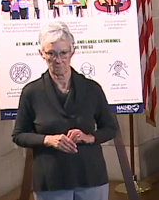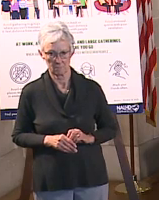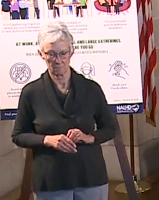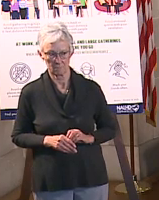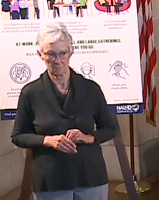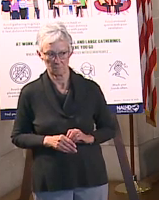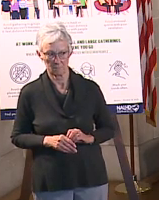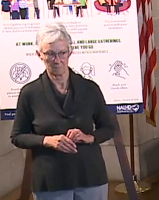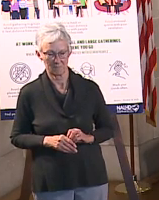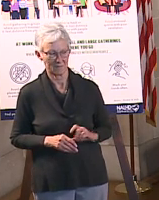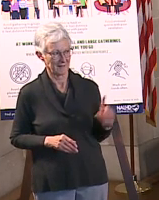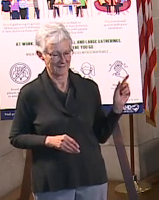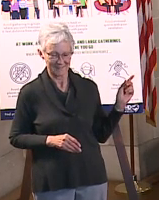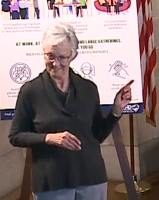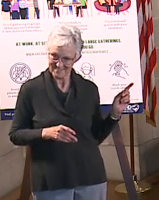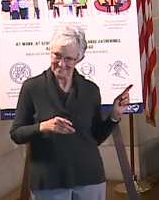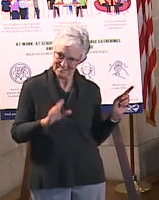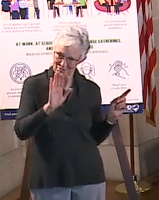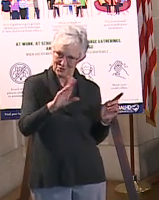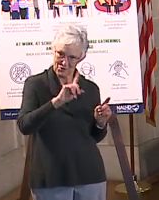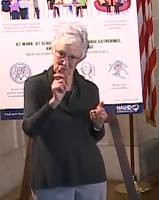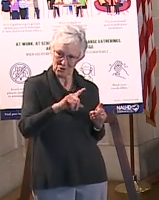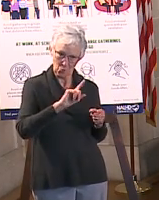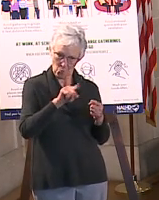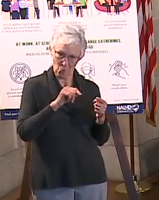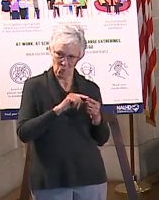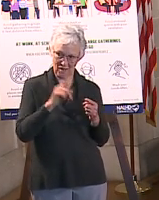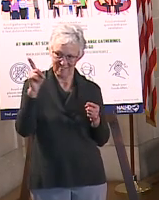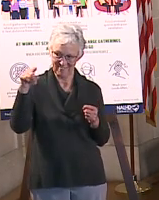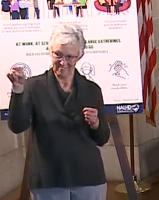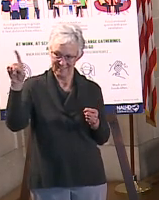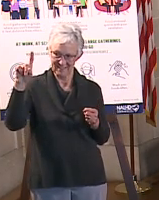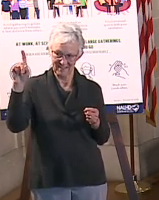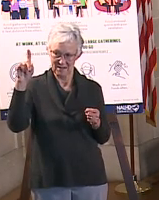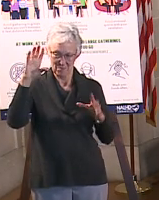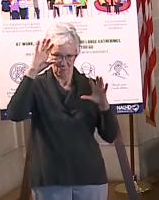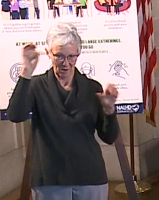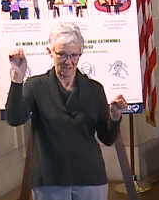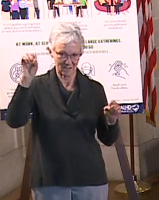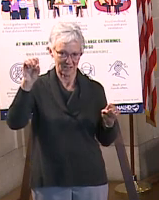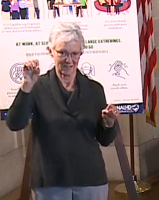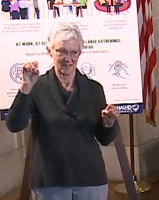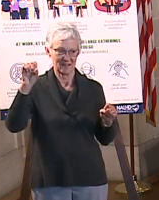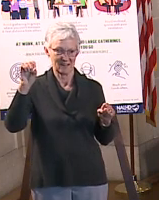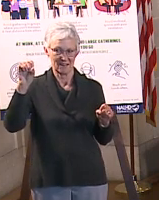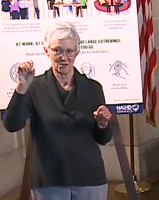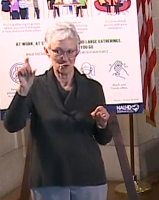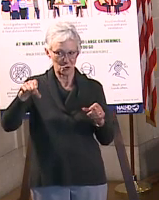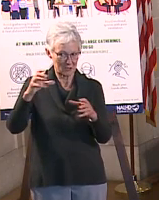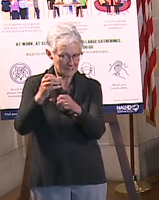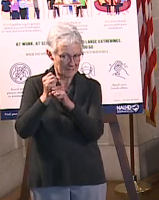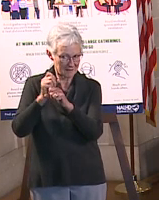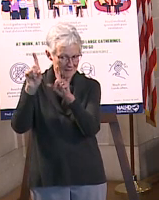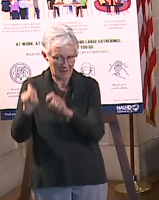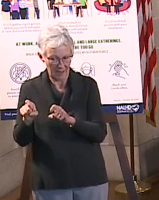should get tested as often as they want to get tested, Andrew. When do you think the president of the United States or other leaders should